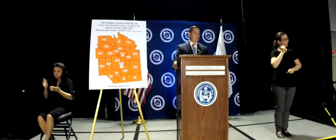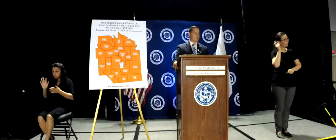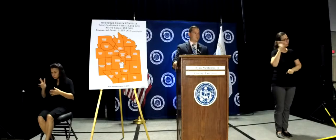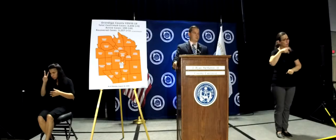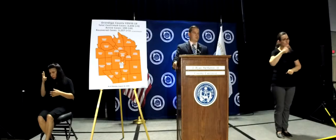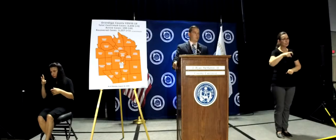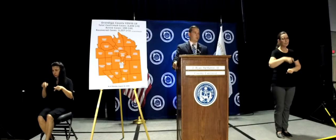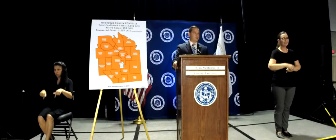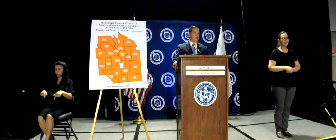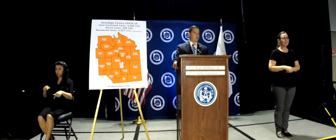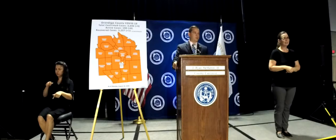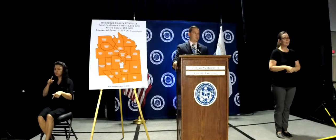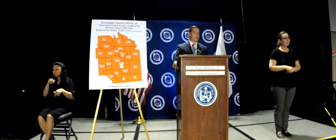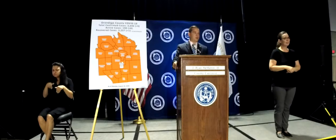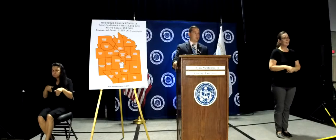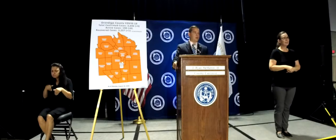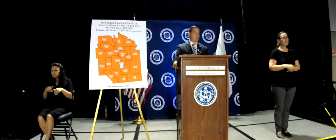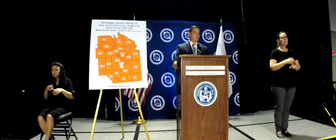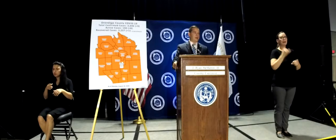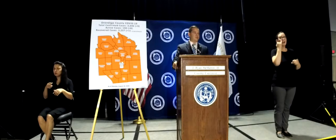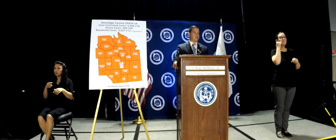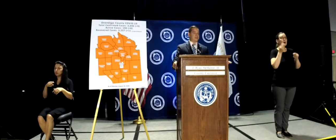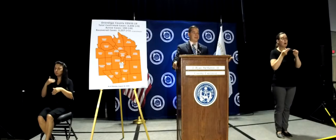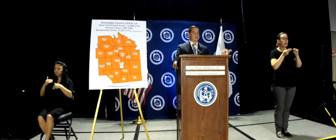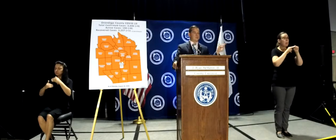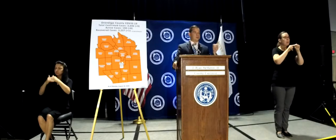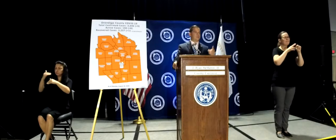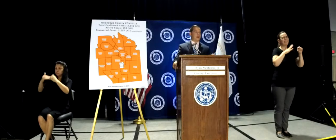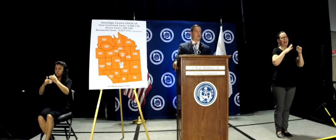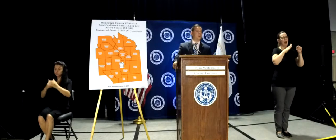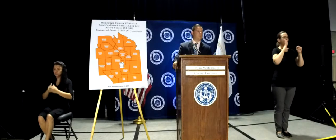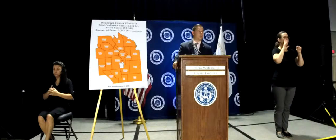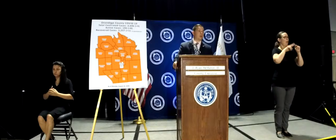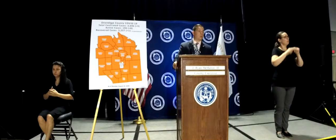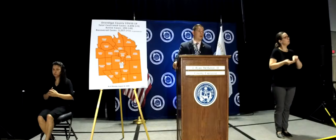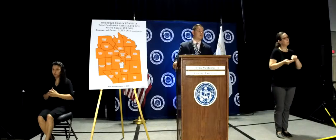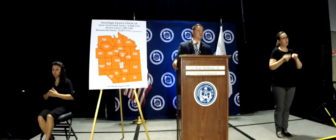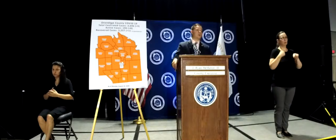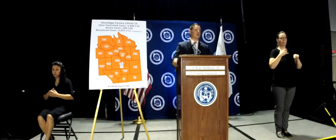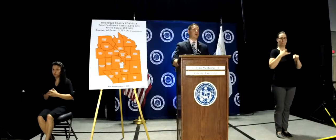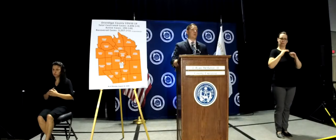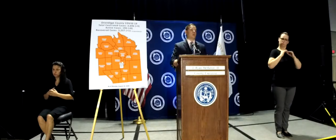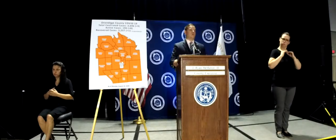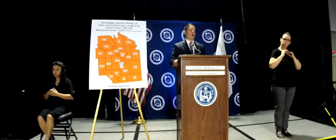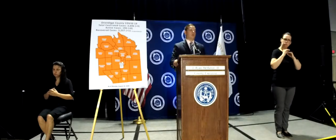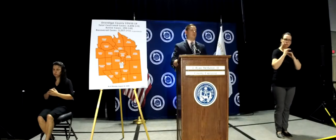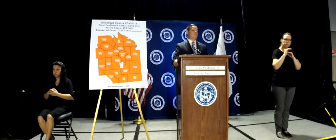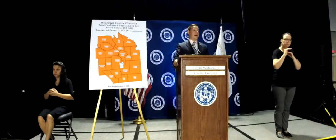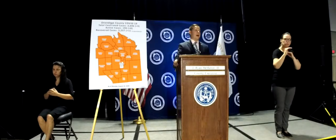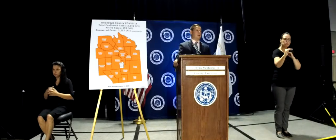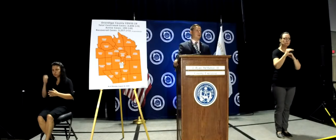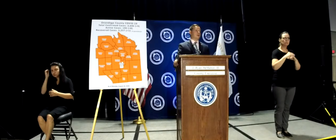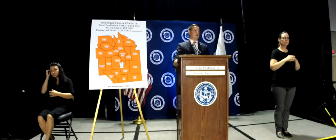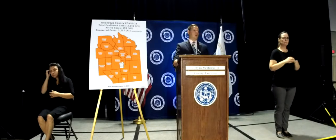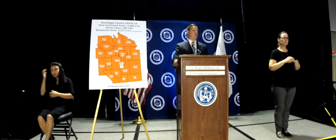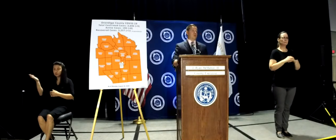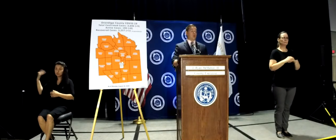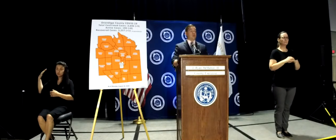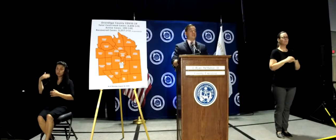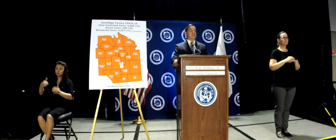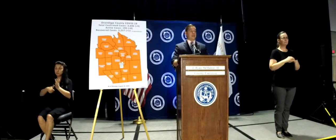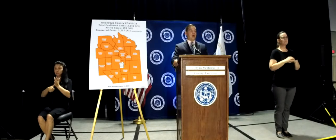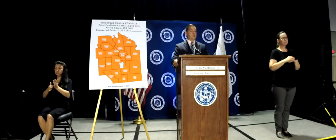couple punches with no big deal with the national testing being backed up the way it was. We've welcomed back